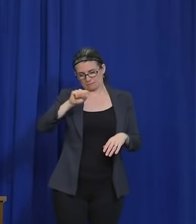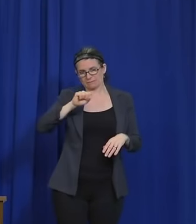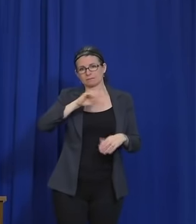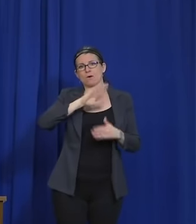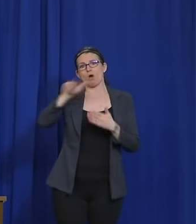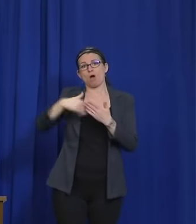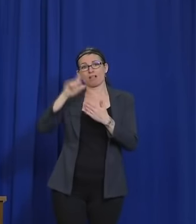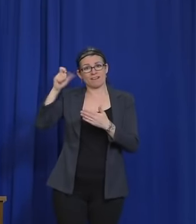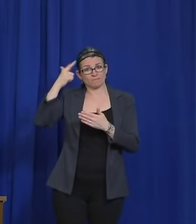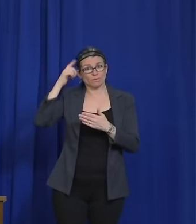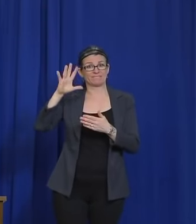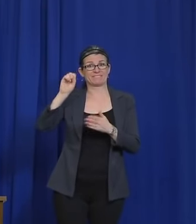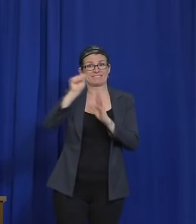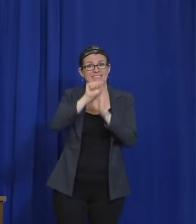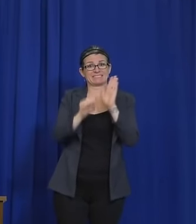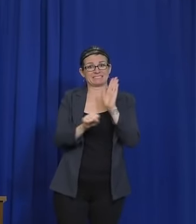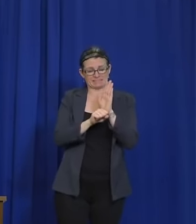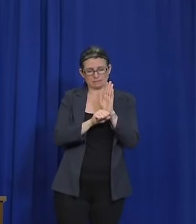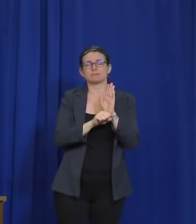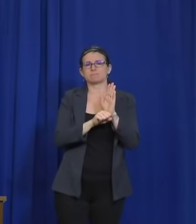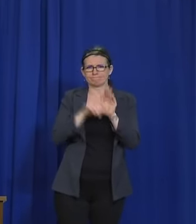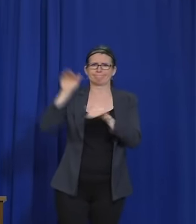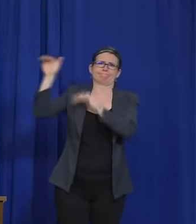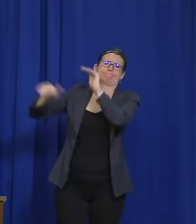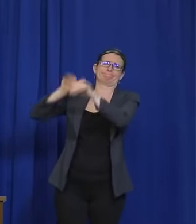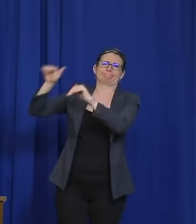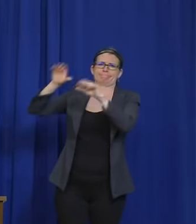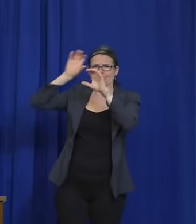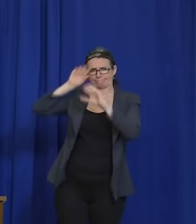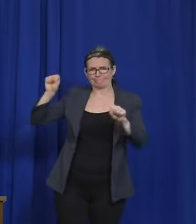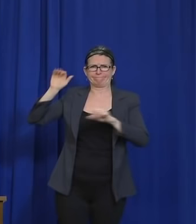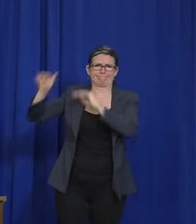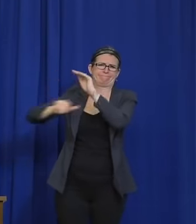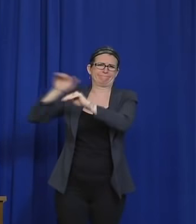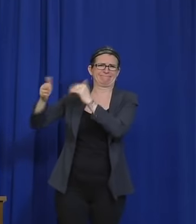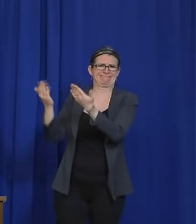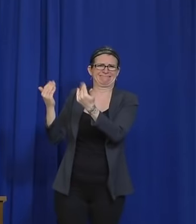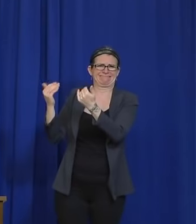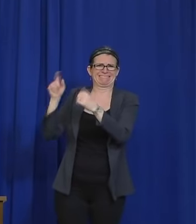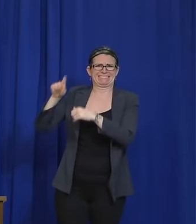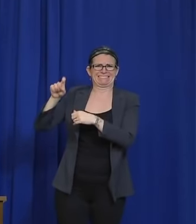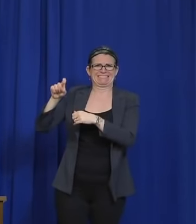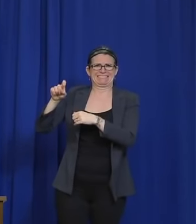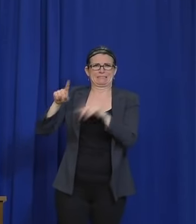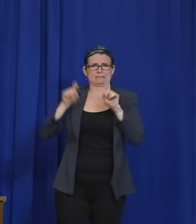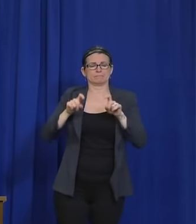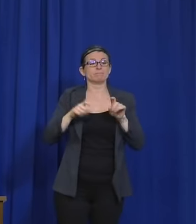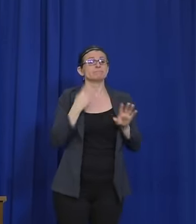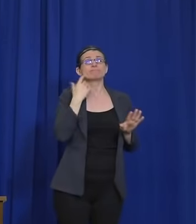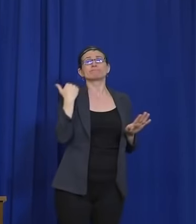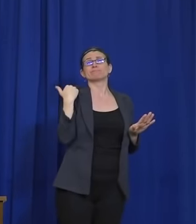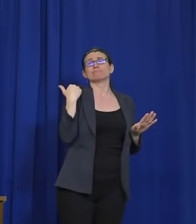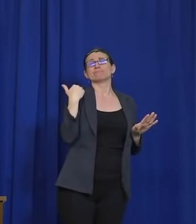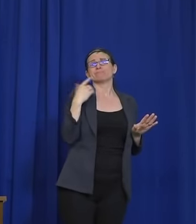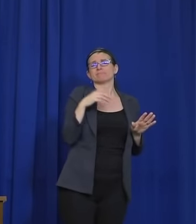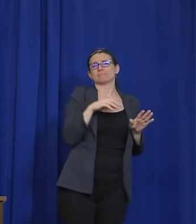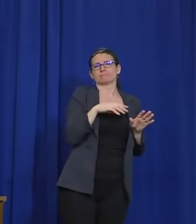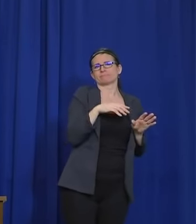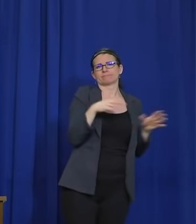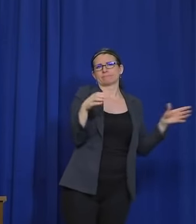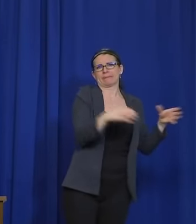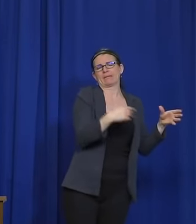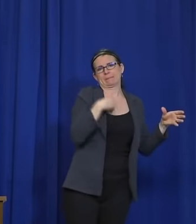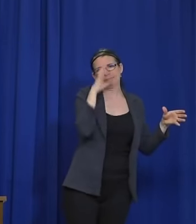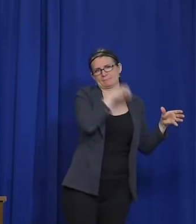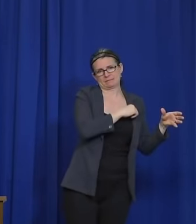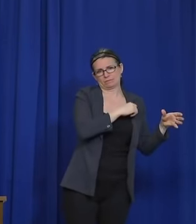right now with the vice president. I'm not on it, but I'm sure they're discussing testing because we discuss in advance what the message will be. And